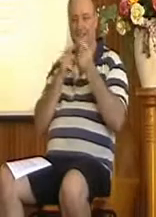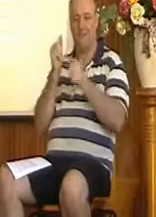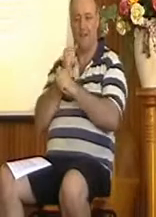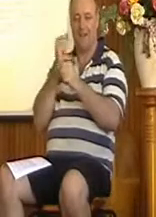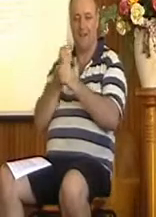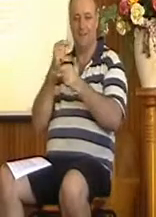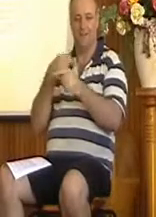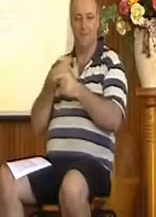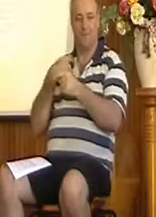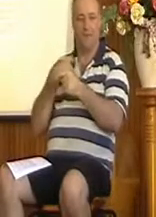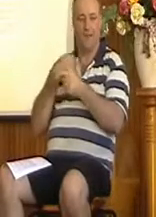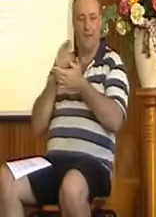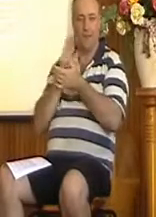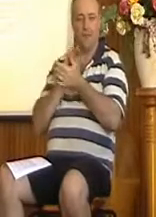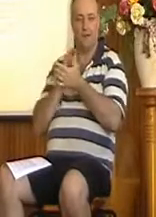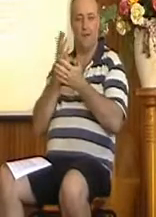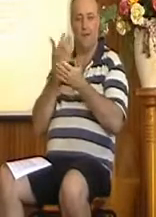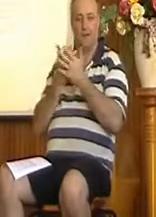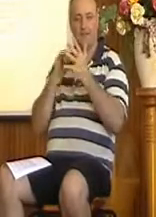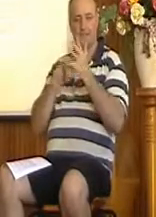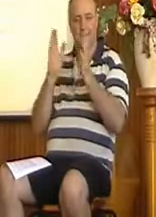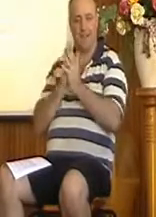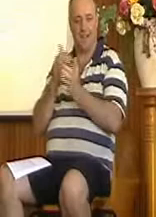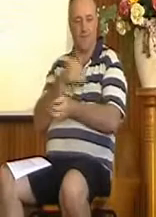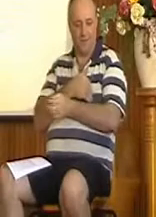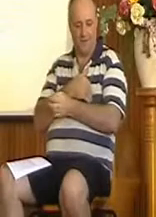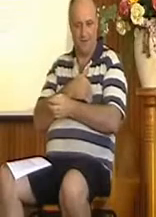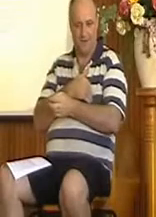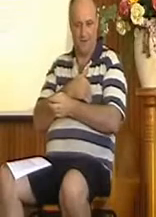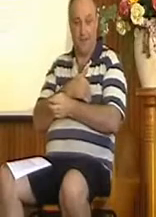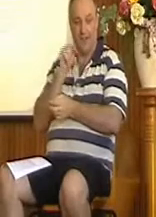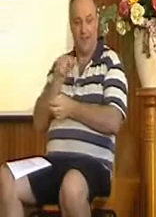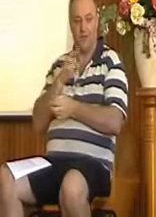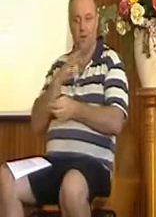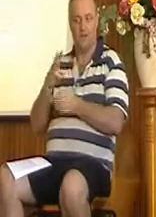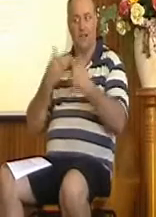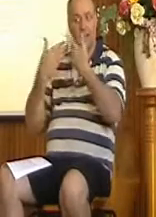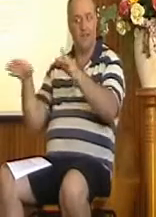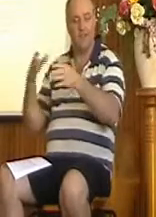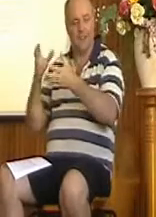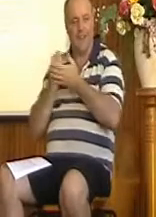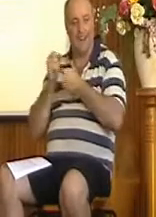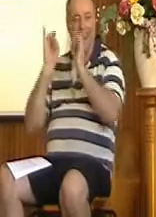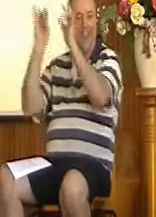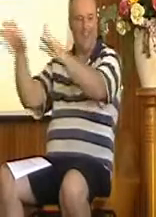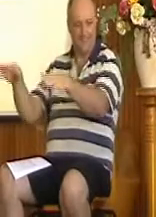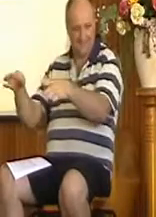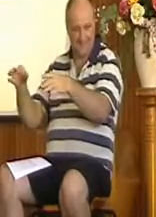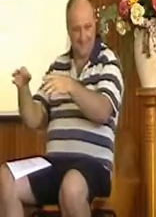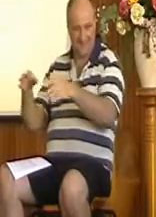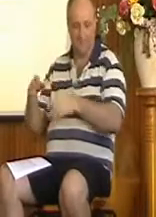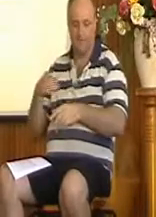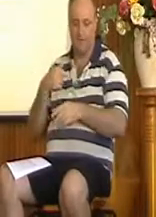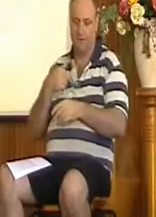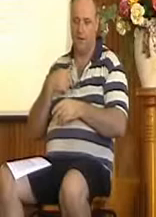Oh, if there's one thing that would keep anyone from a life of crime, it's Central Lockup in Sydney on a